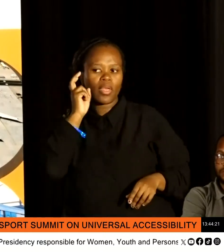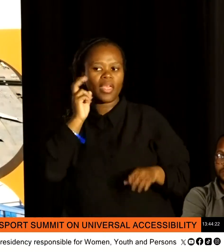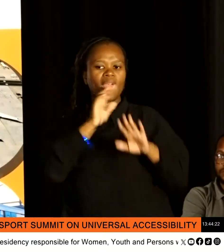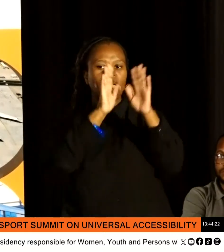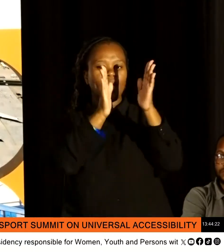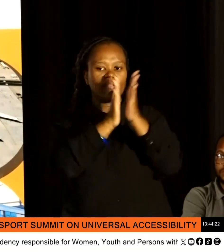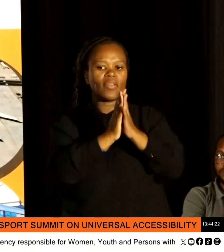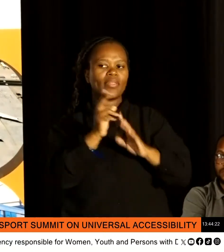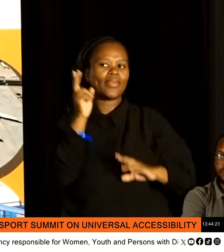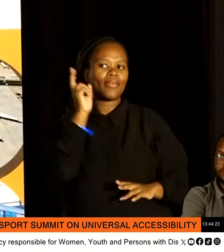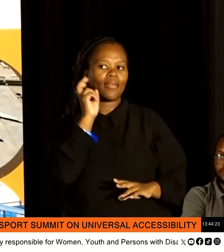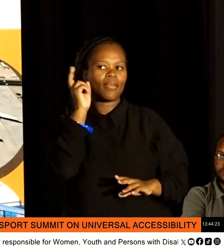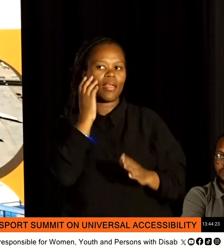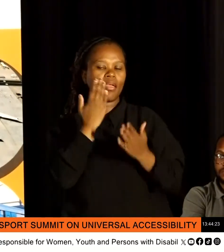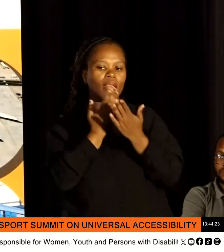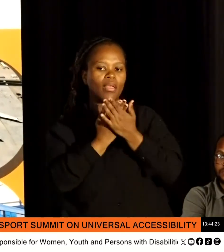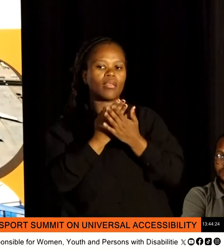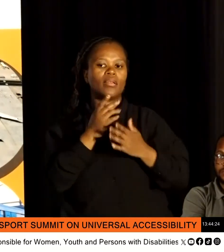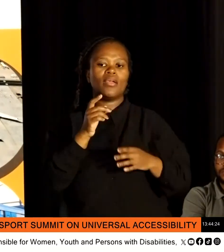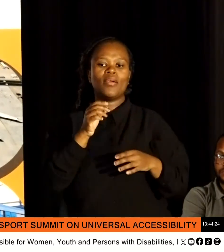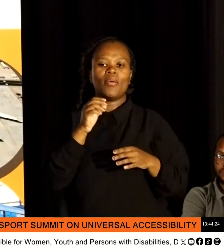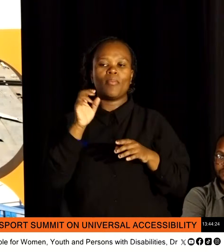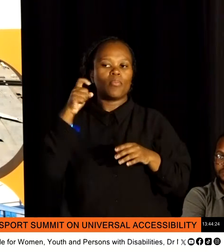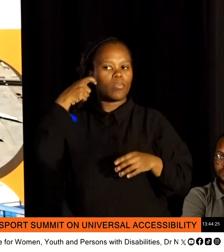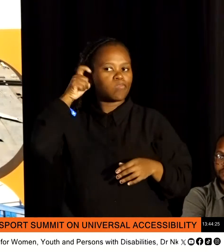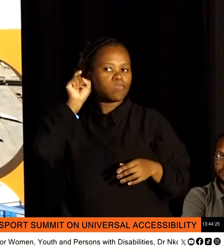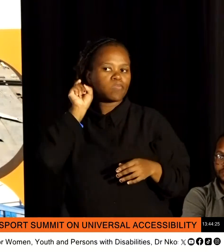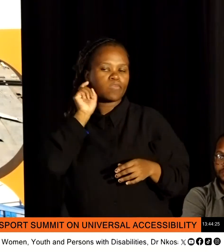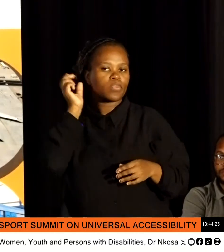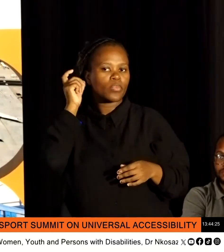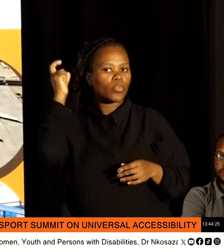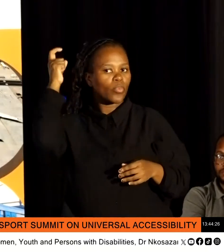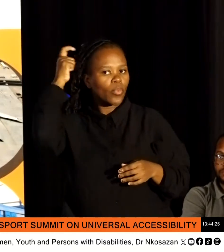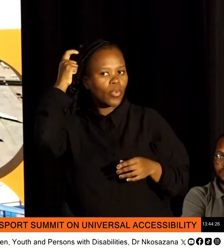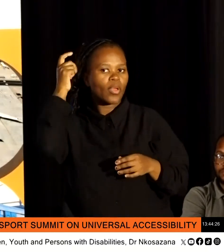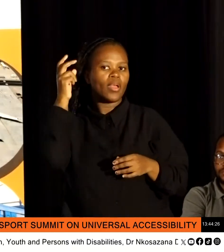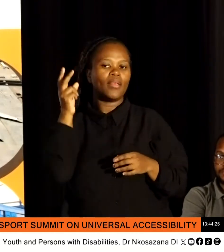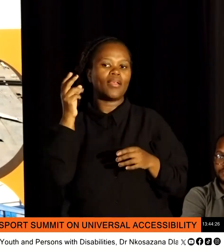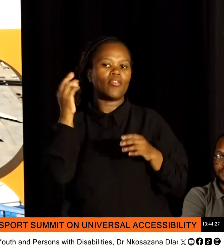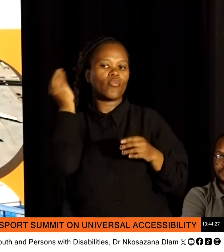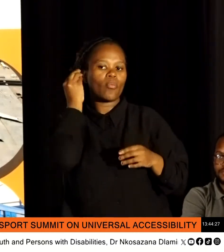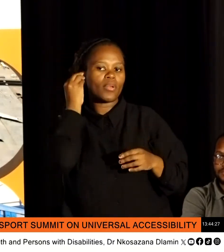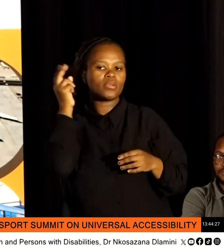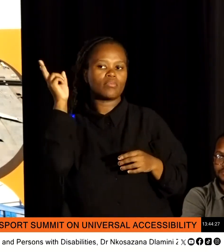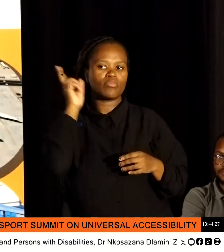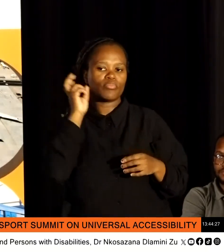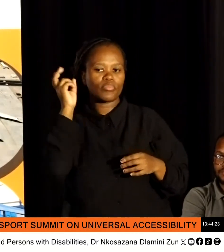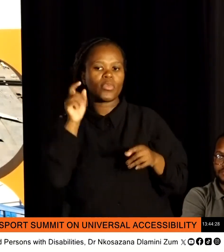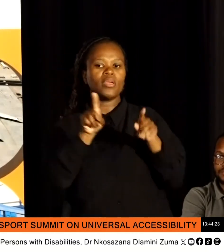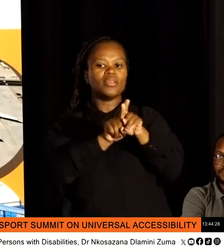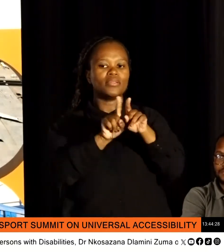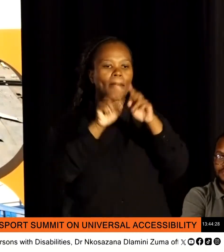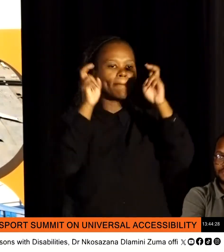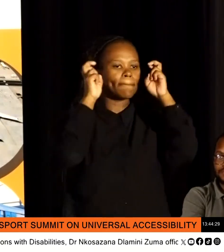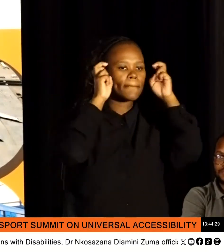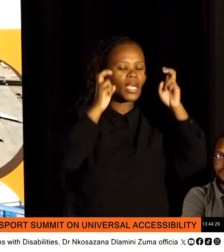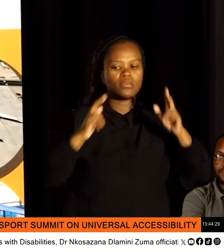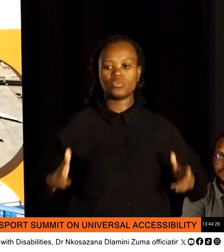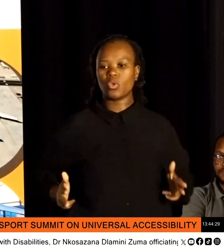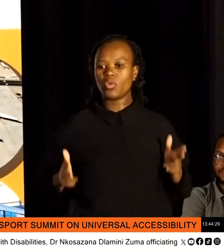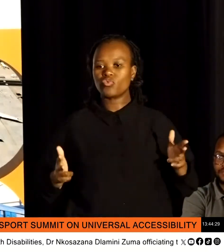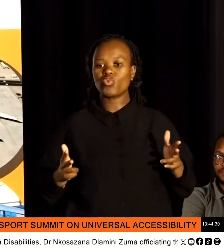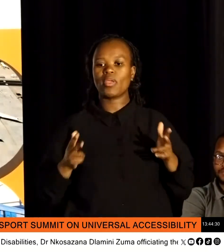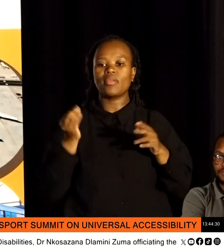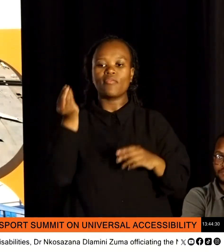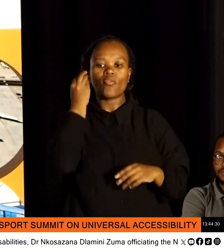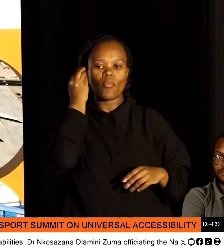their devices, enhancing communication accessibility in public spaces such as trains and buses. These images